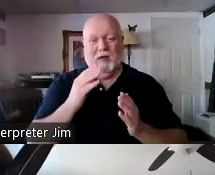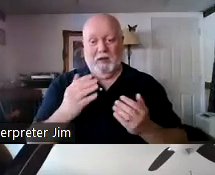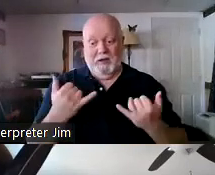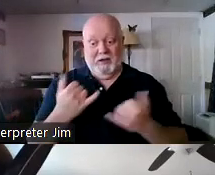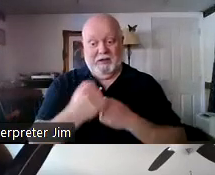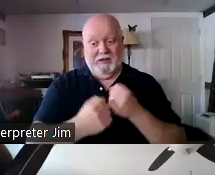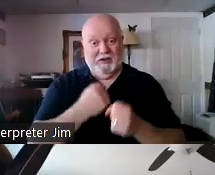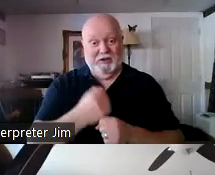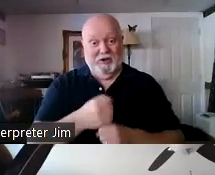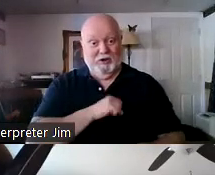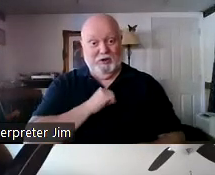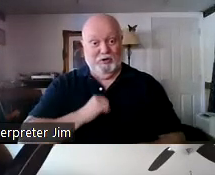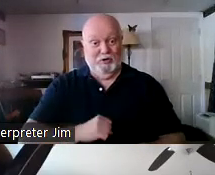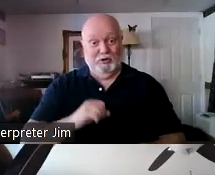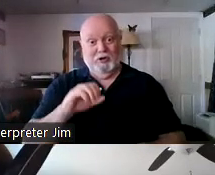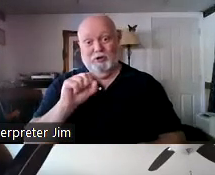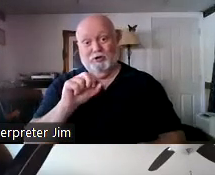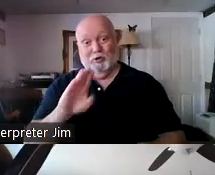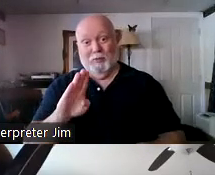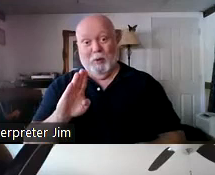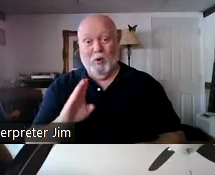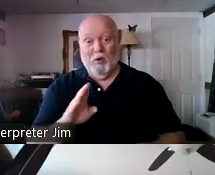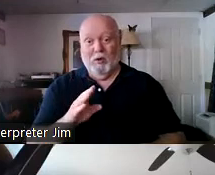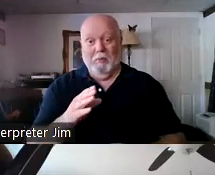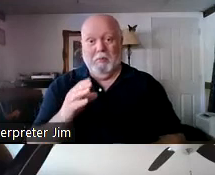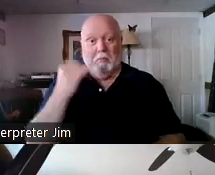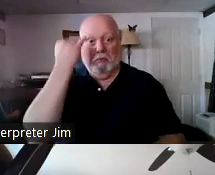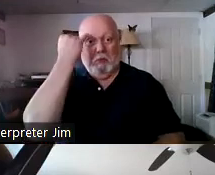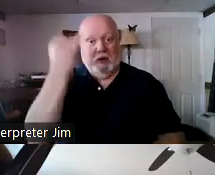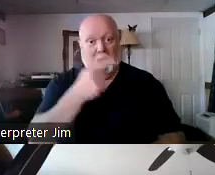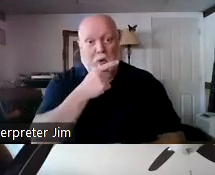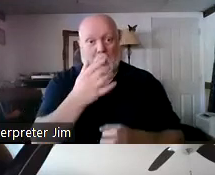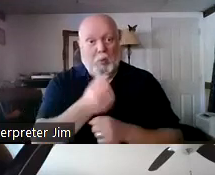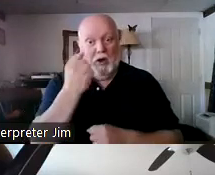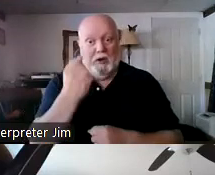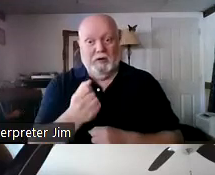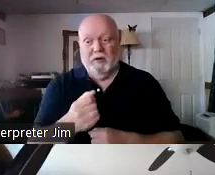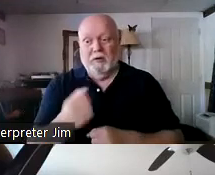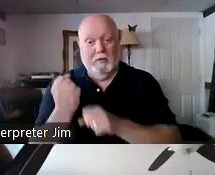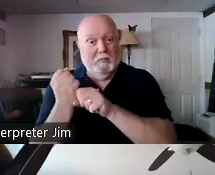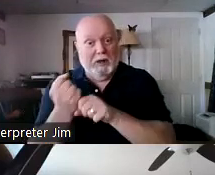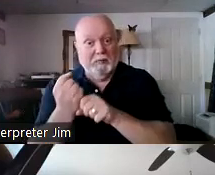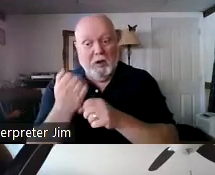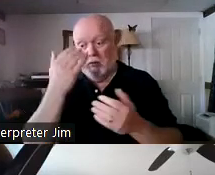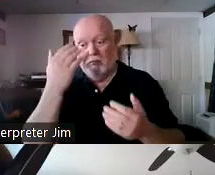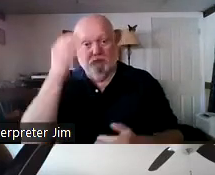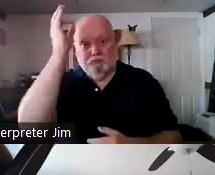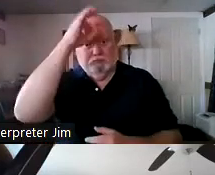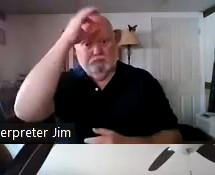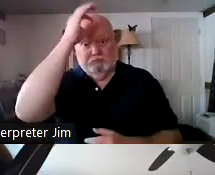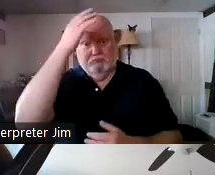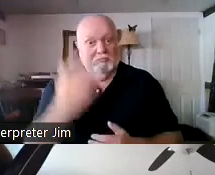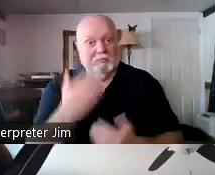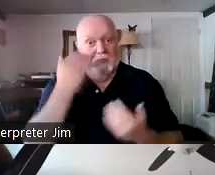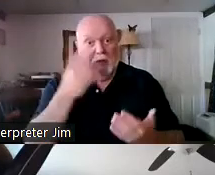I didn't watch the Super Bowl. I have no idea how the Mets did this year. I have no idea how the teams I've loved for my life have done this year,